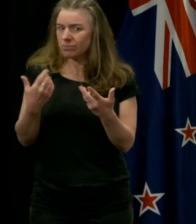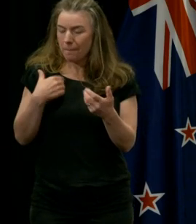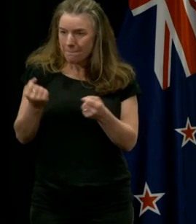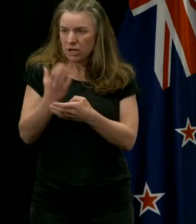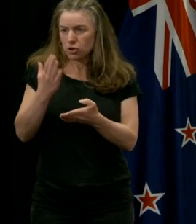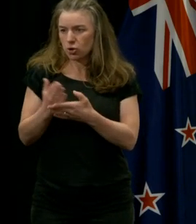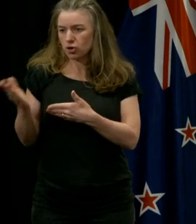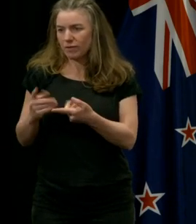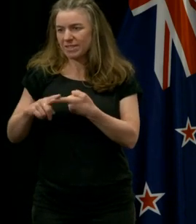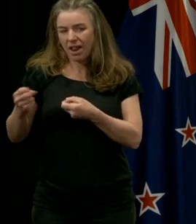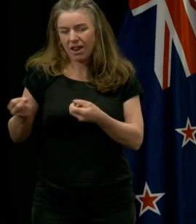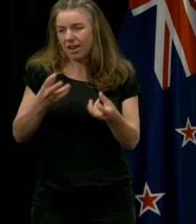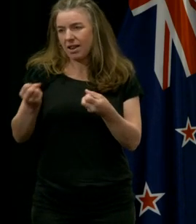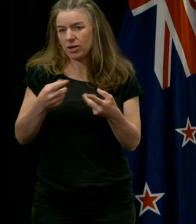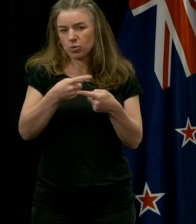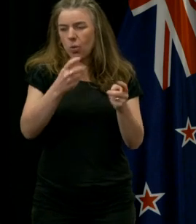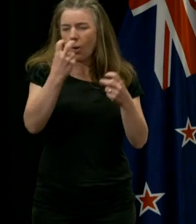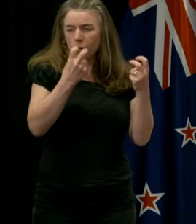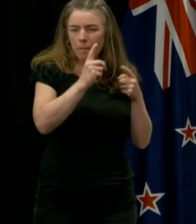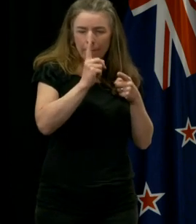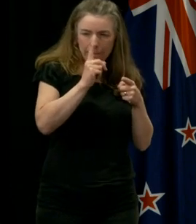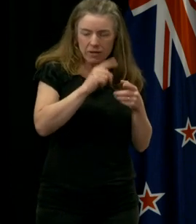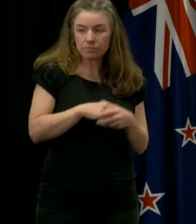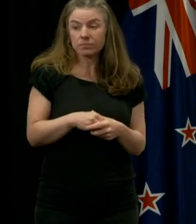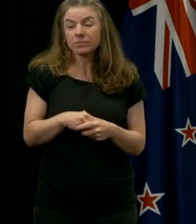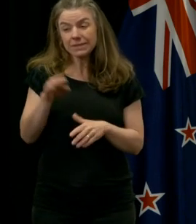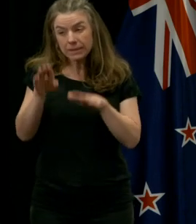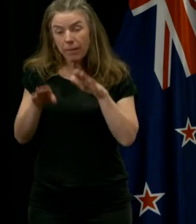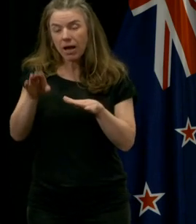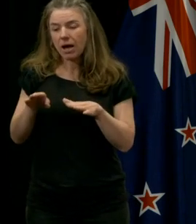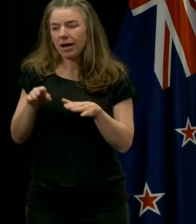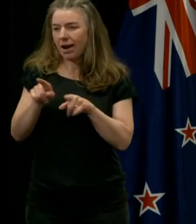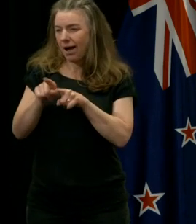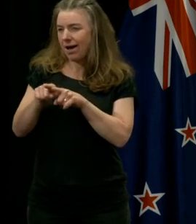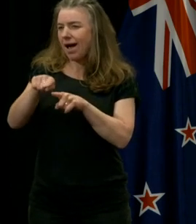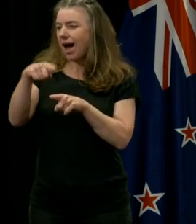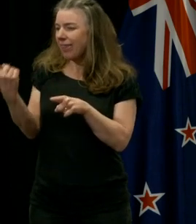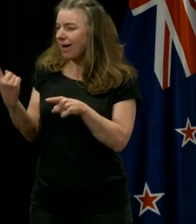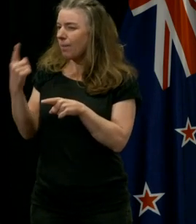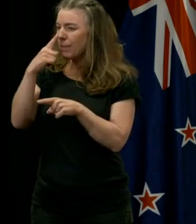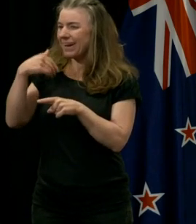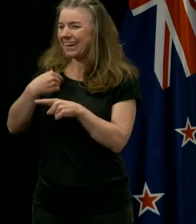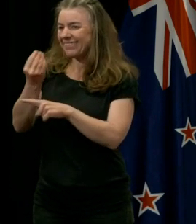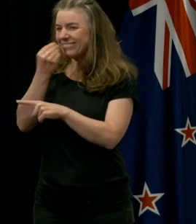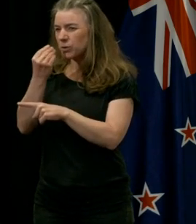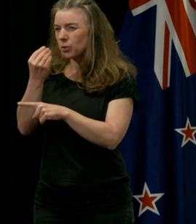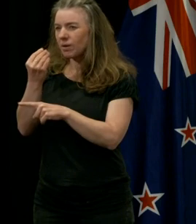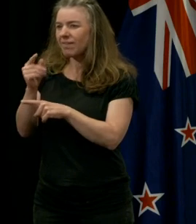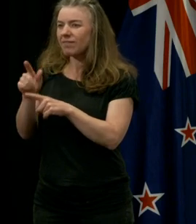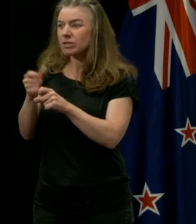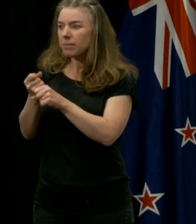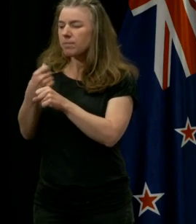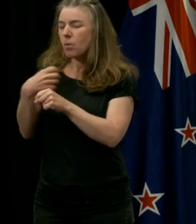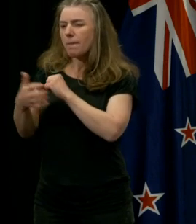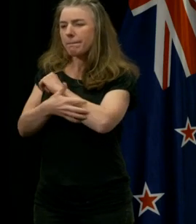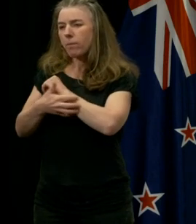service to them and available to them. And we're looking in a similar way to some of those other food options for really